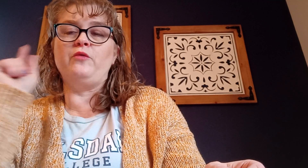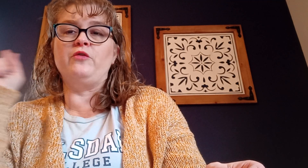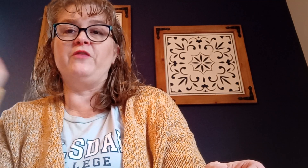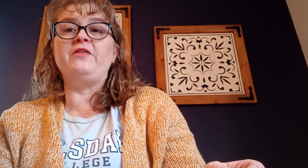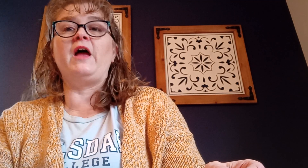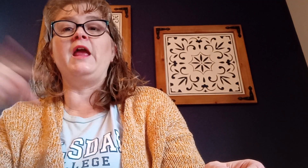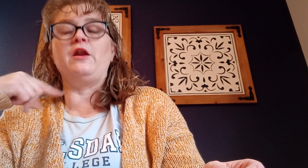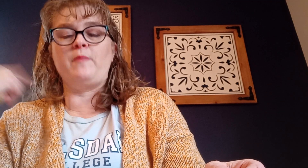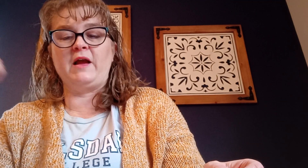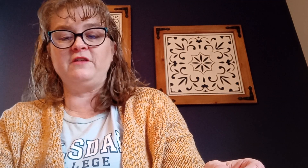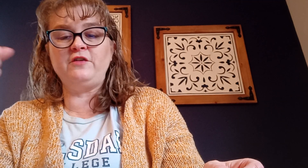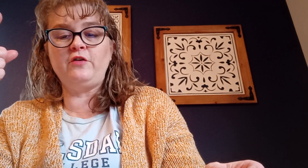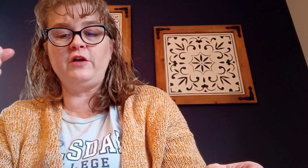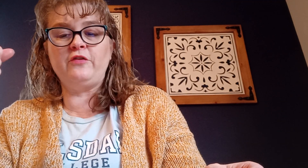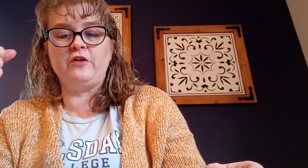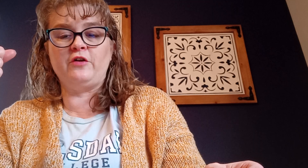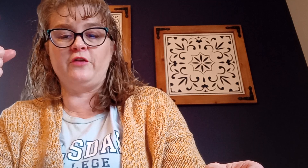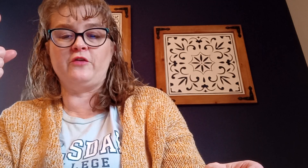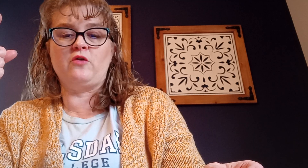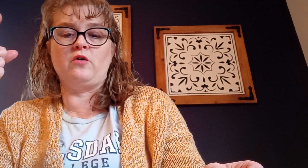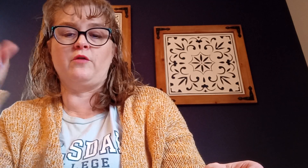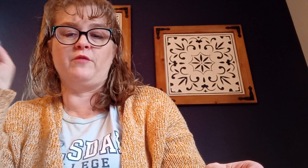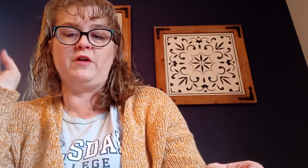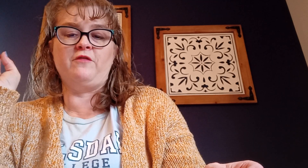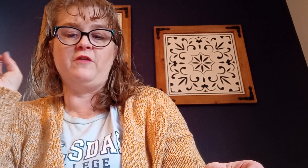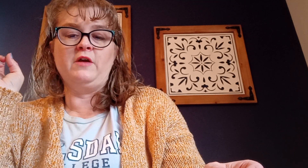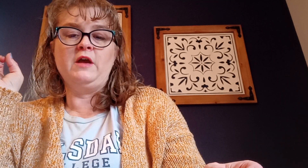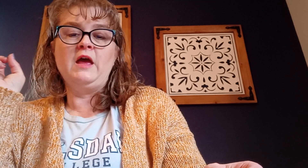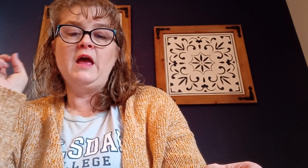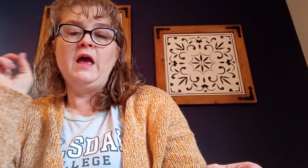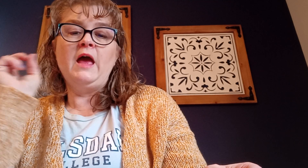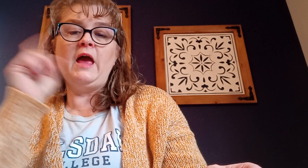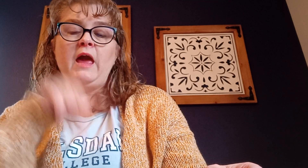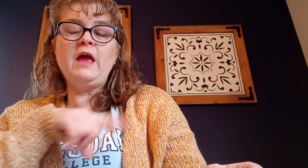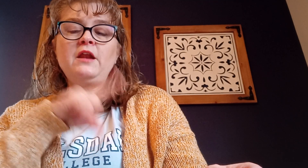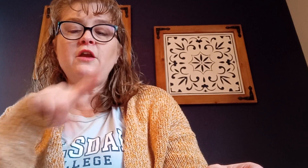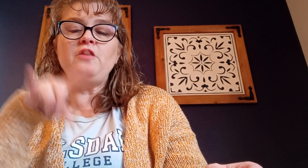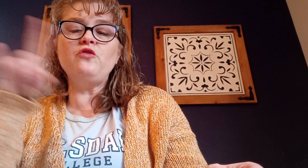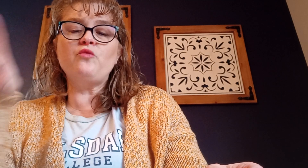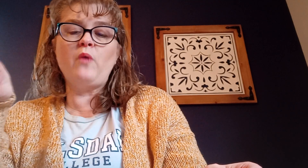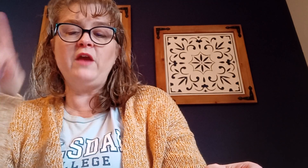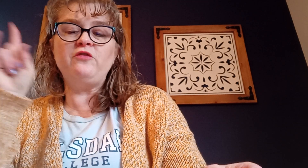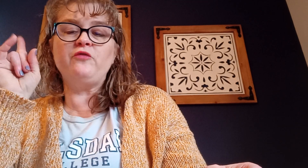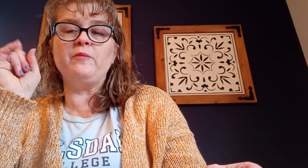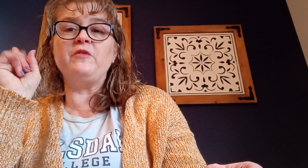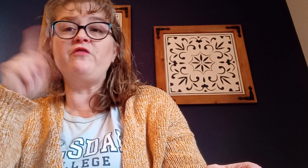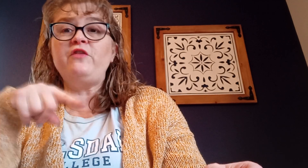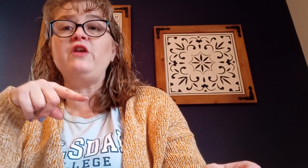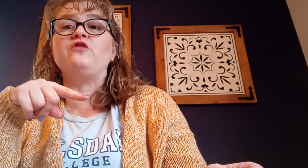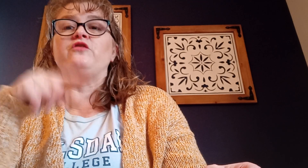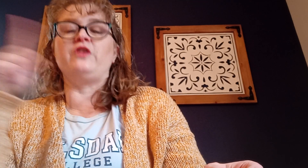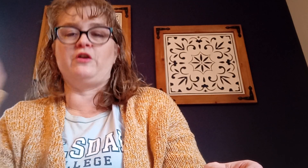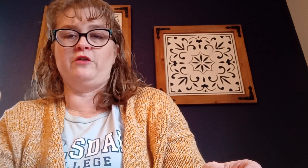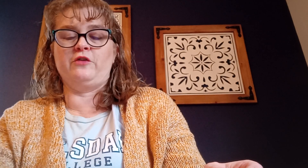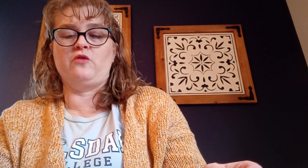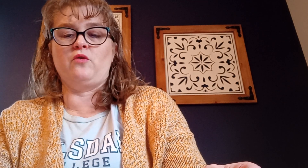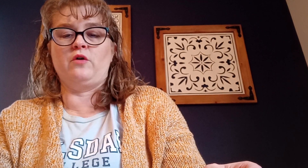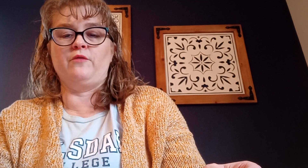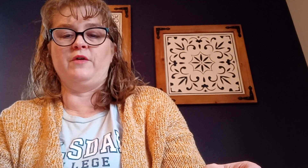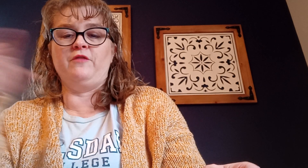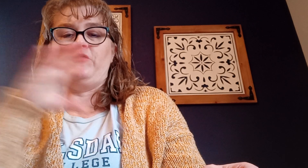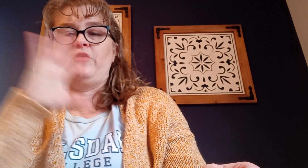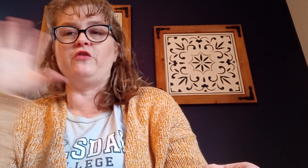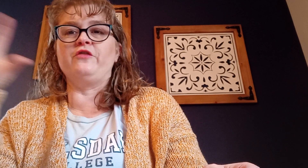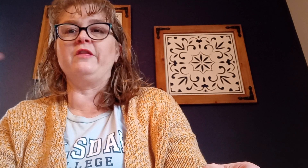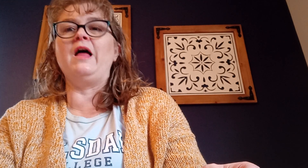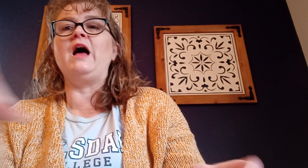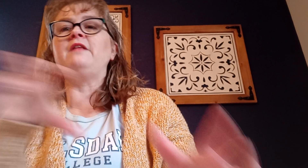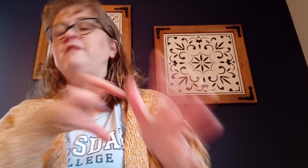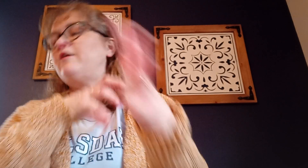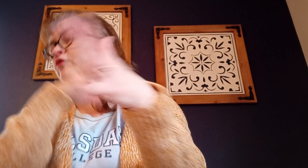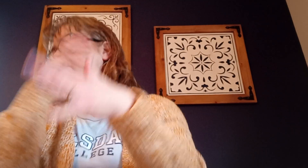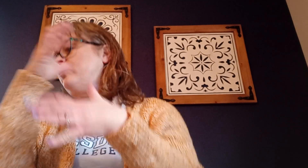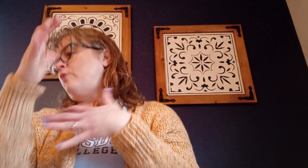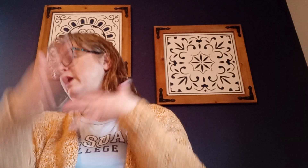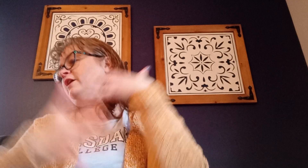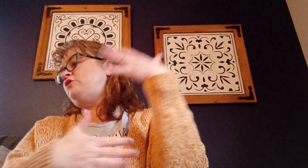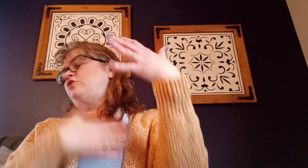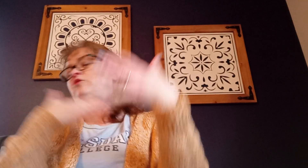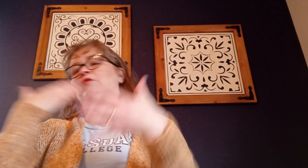the cyanobacteria that are in the coral reef. And it can use waste from the fish that are in the coral reef. So there's lots of good ways to